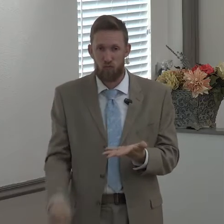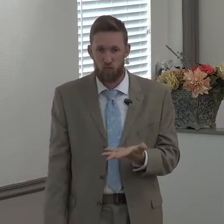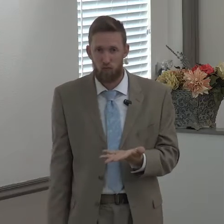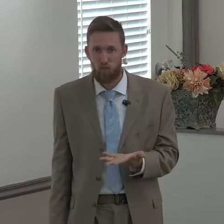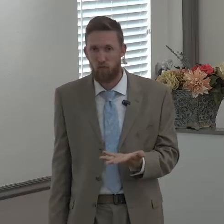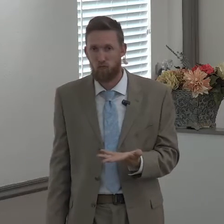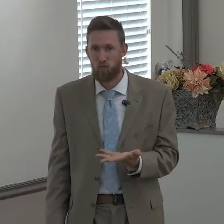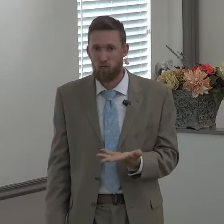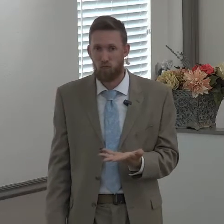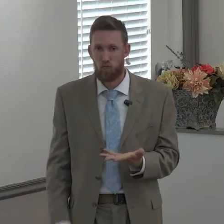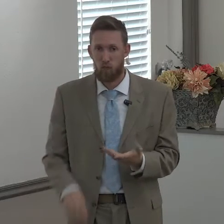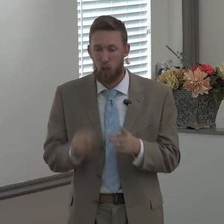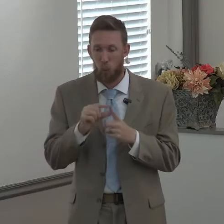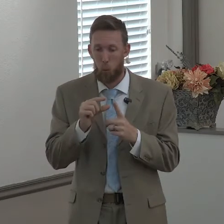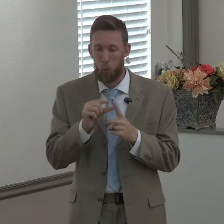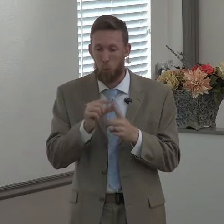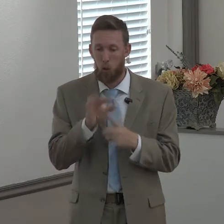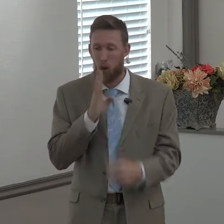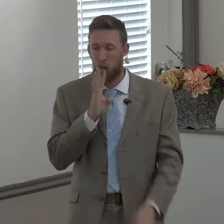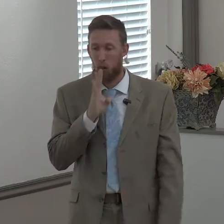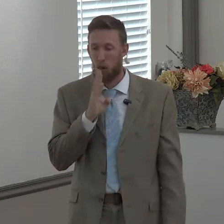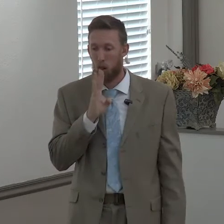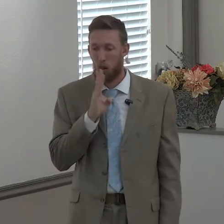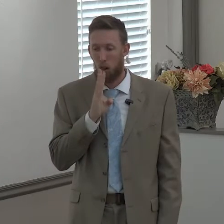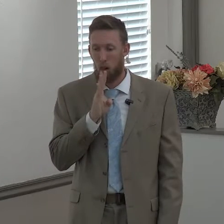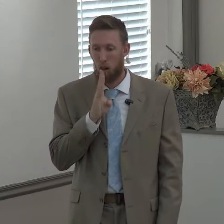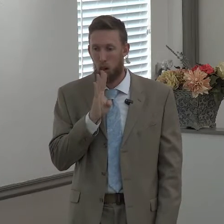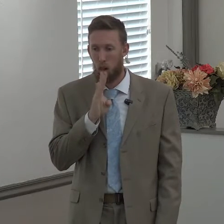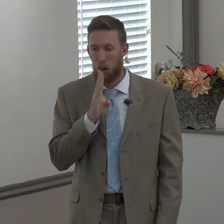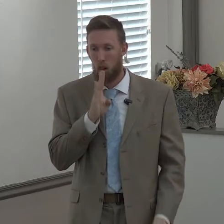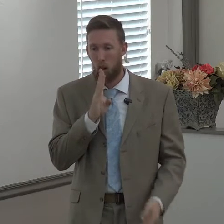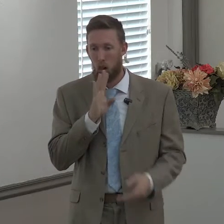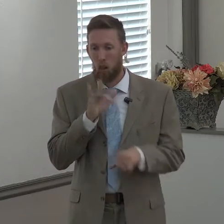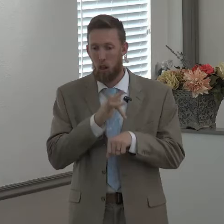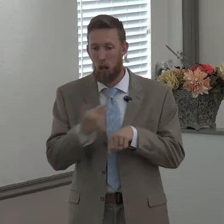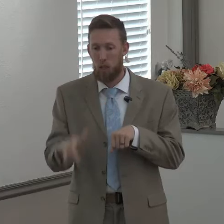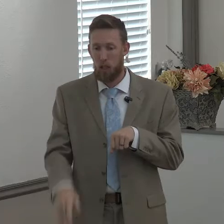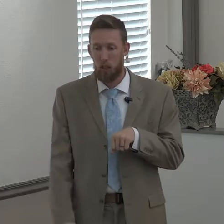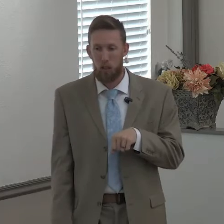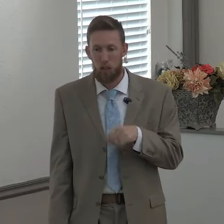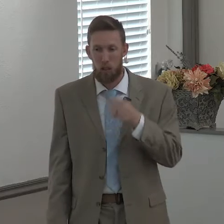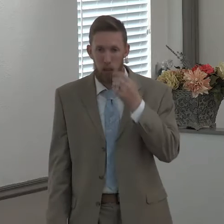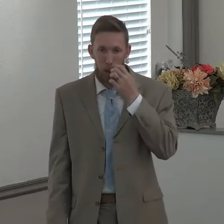Praying without sacrificial love